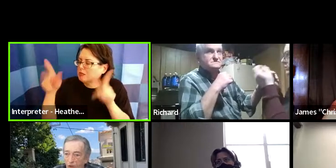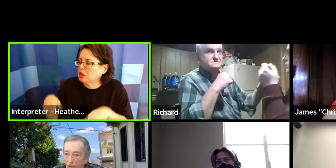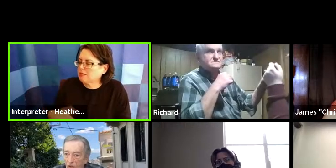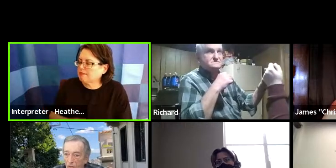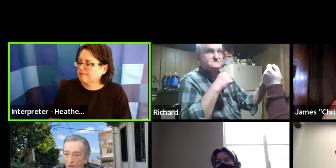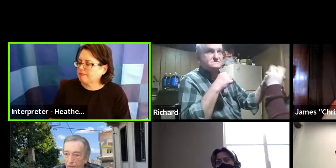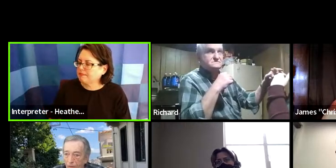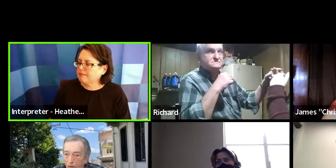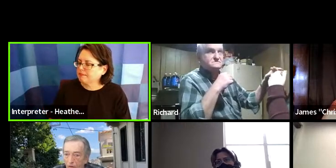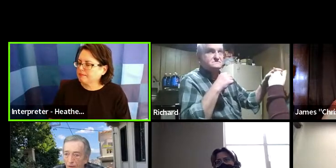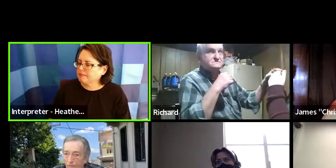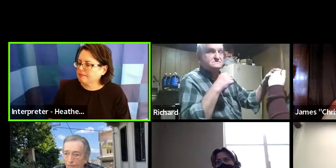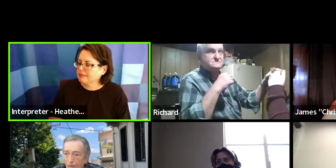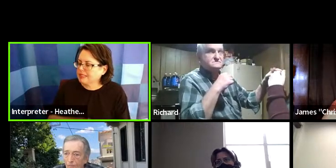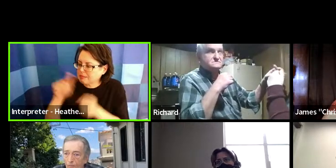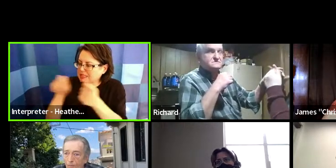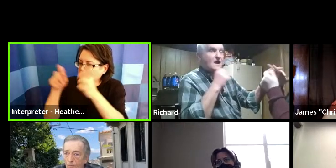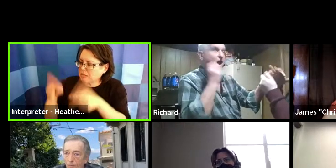Move PGH specifically?